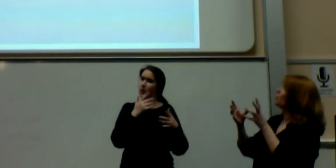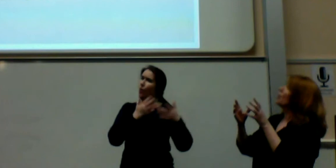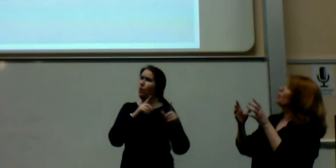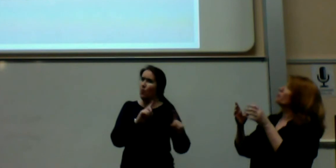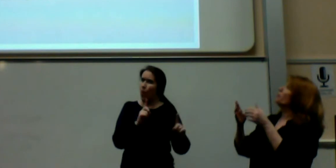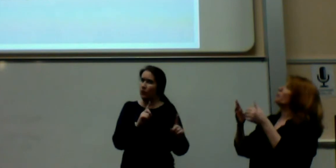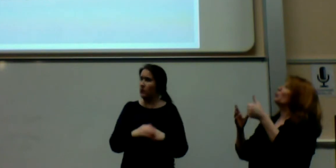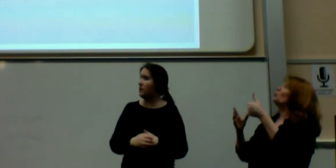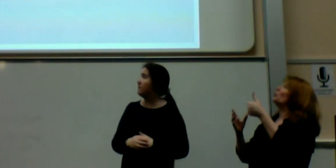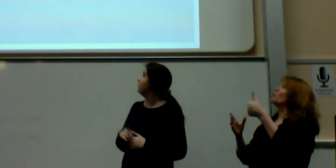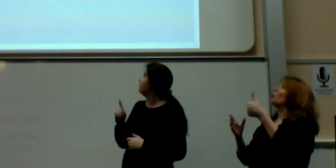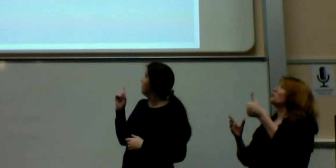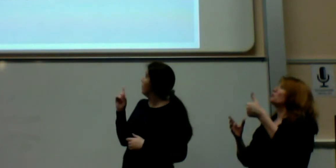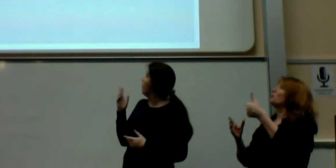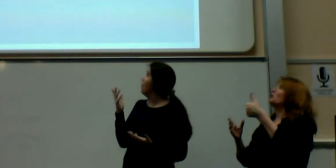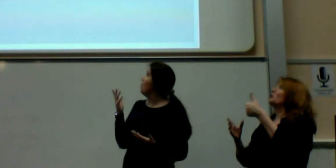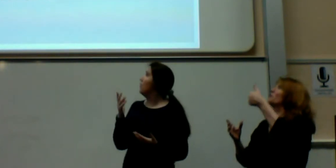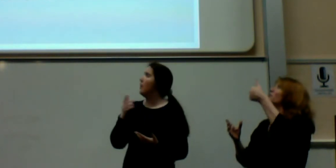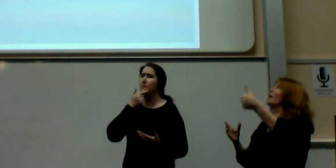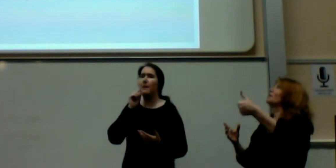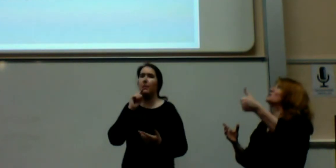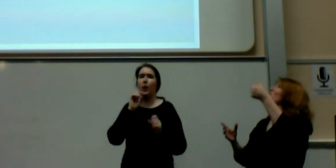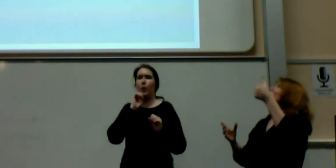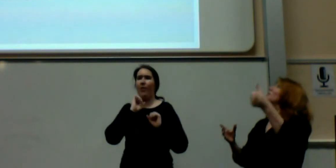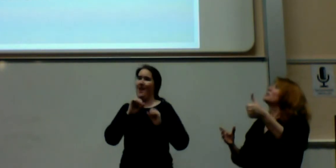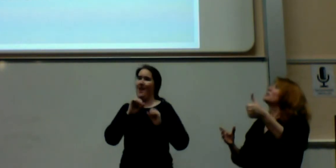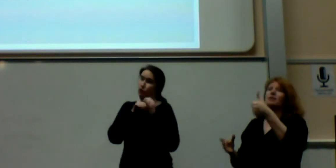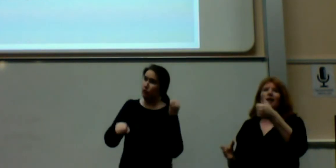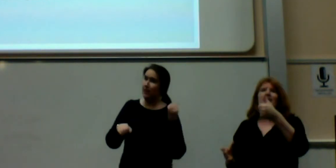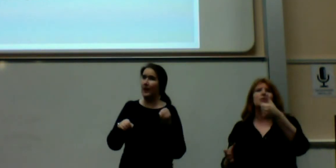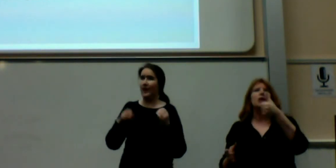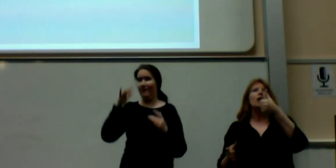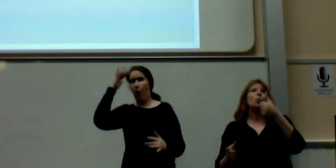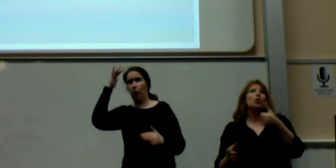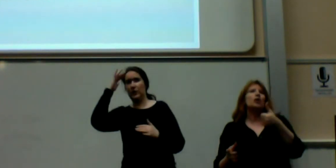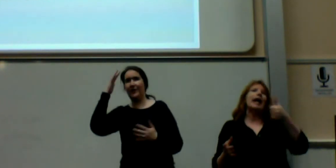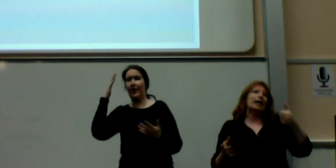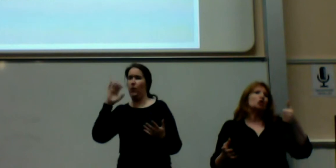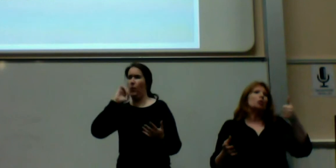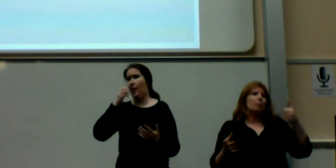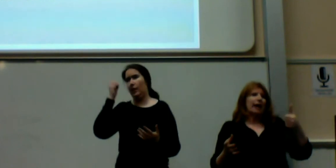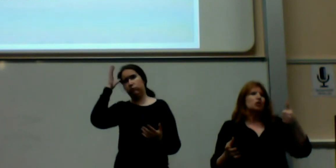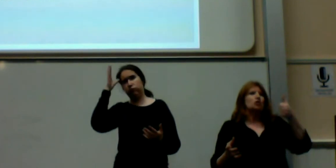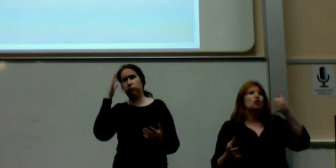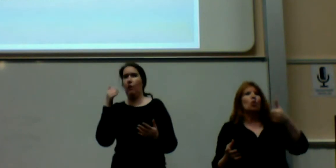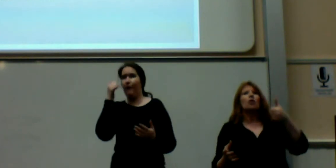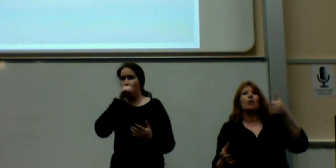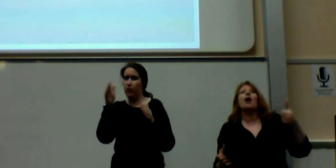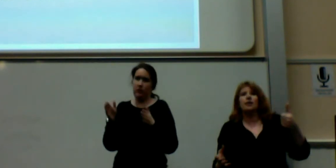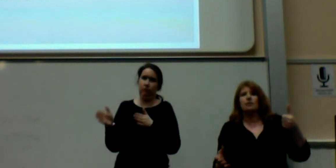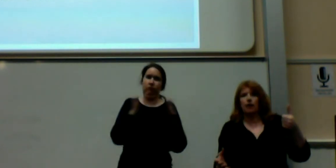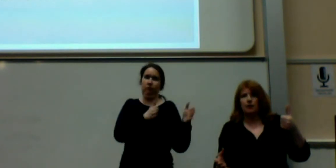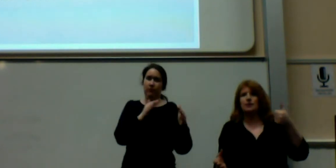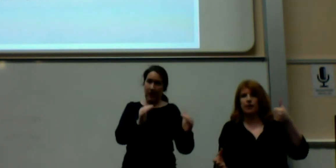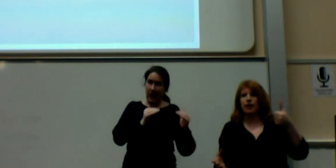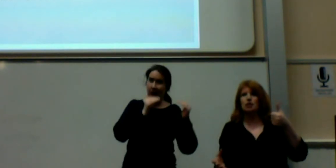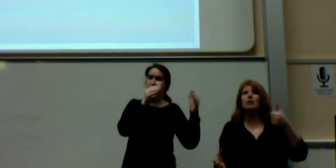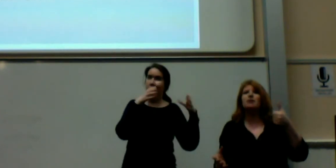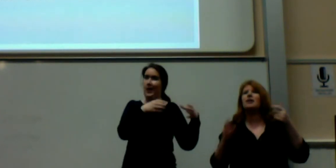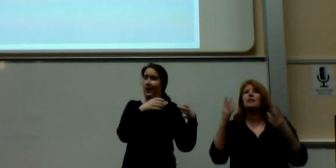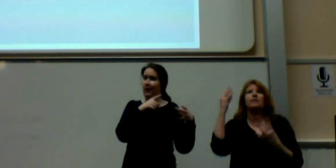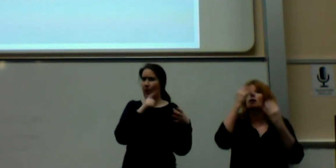like? So people who, of course, major in philosophy and political science would, as you would imagine, score the highest on